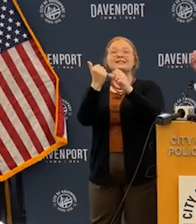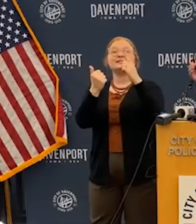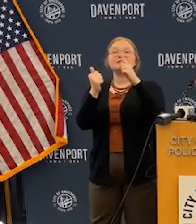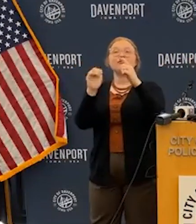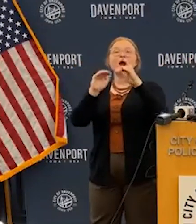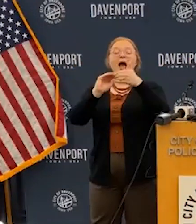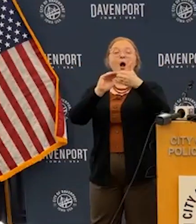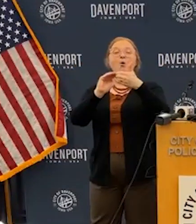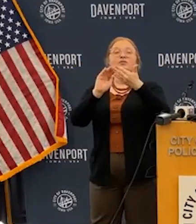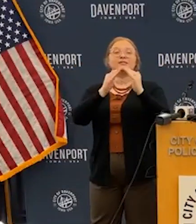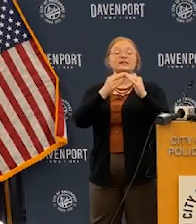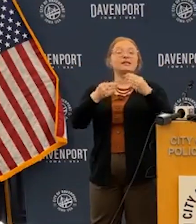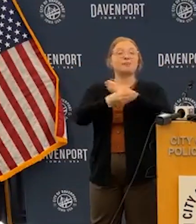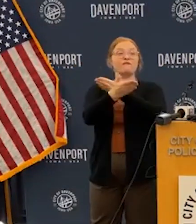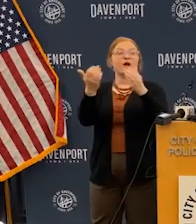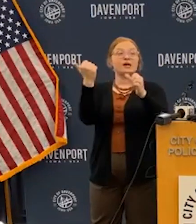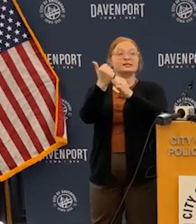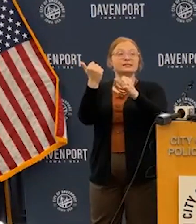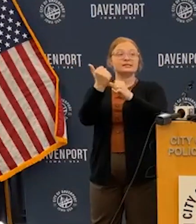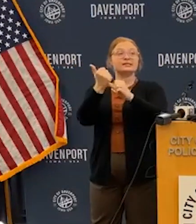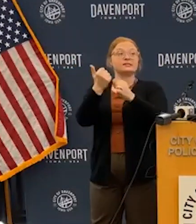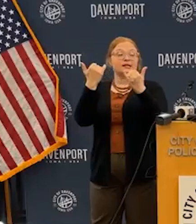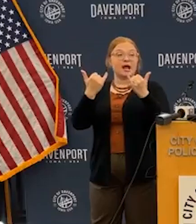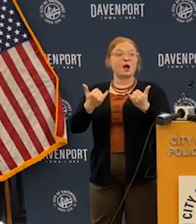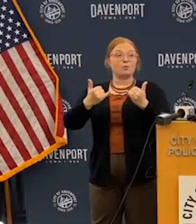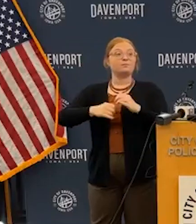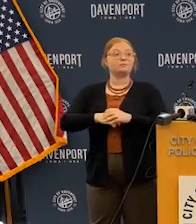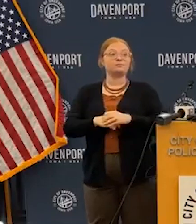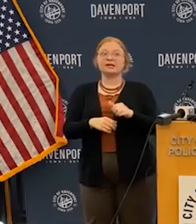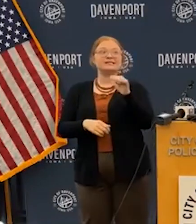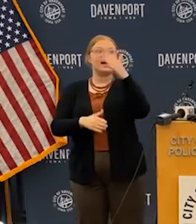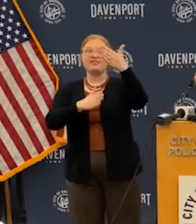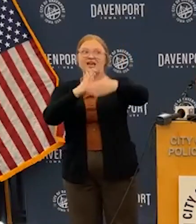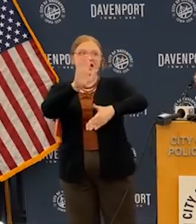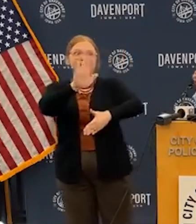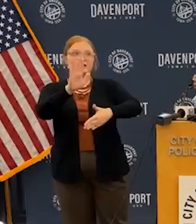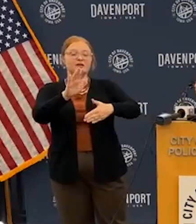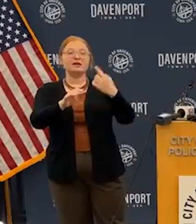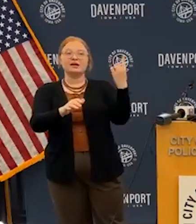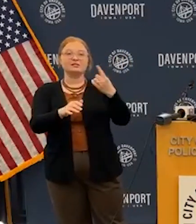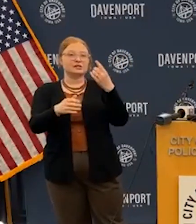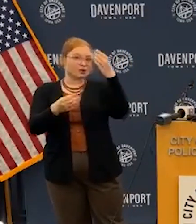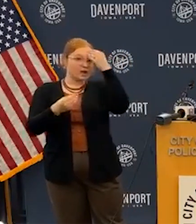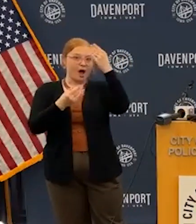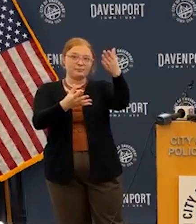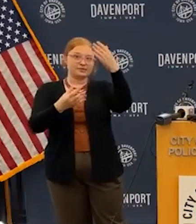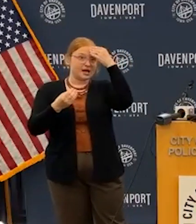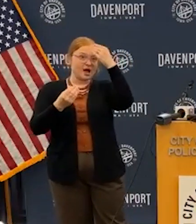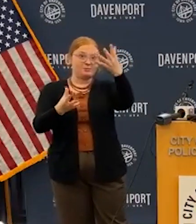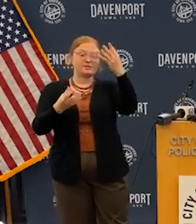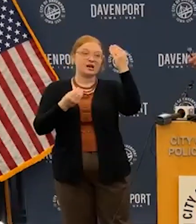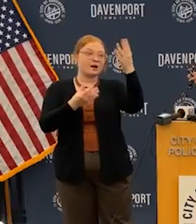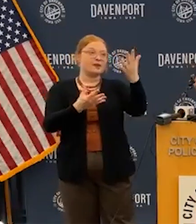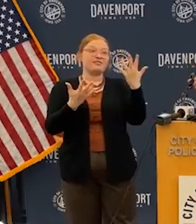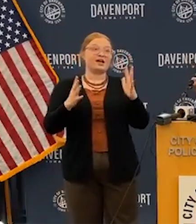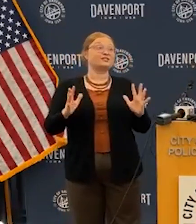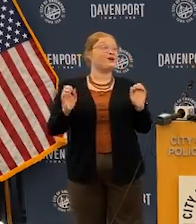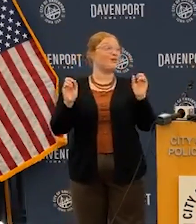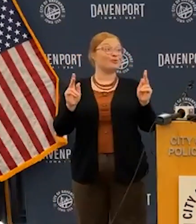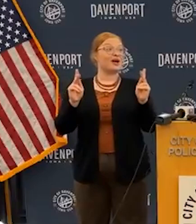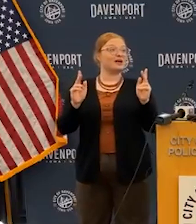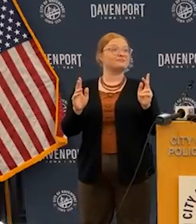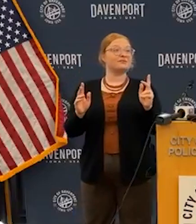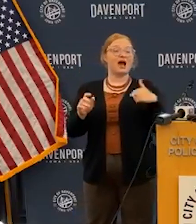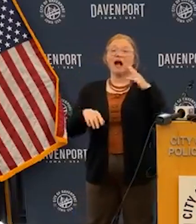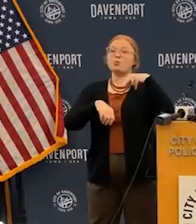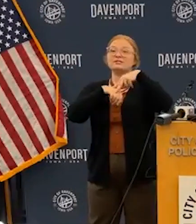end. We'll just update you, right? And then we'll update new things, and then I'll stand here and we'll take more questions. We'll continue to do this. I